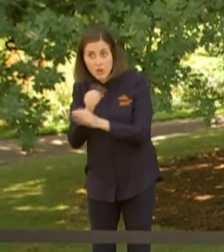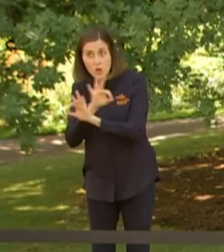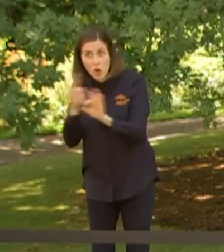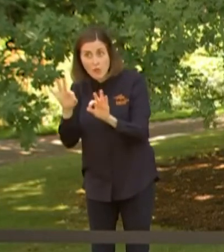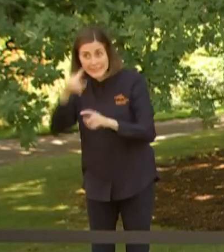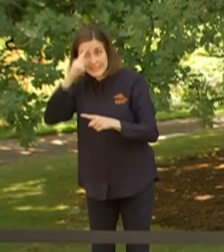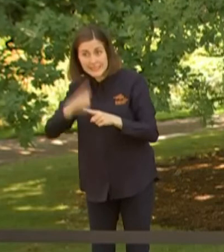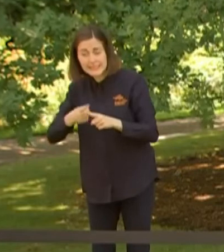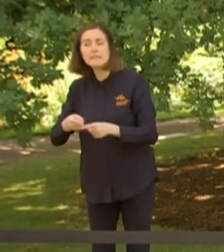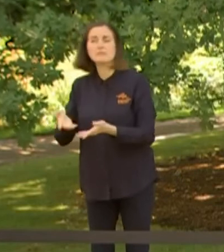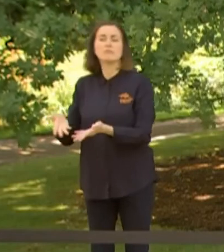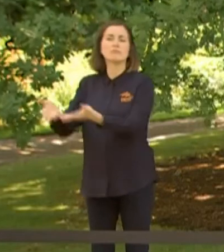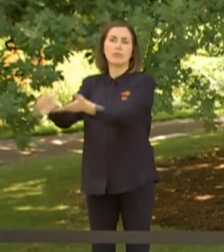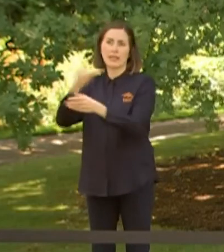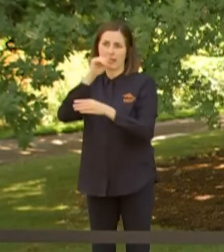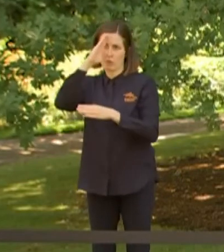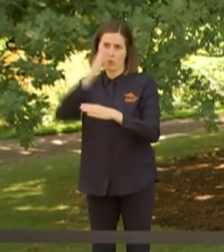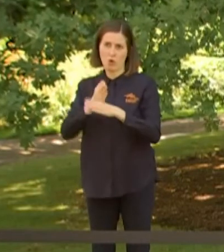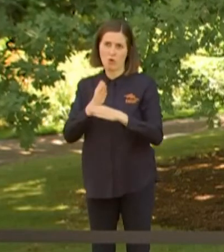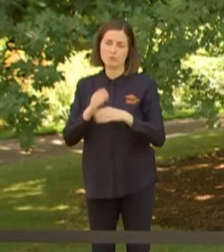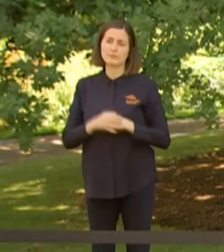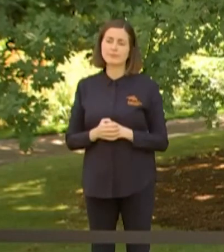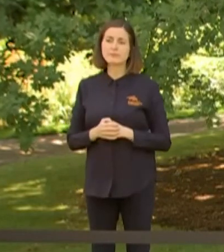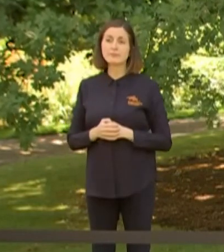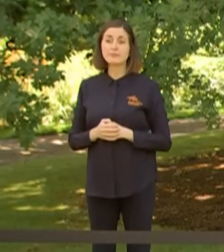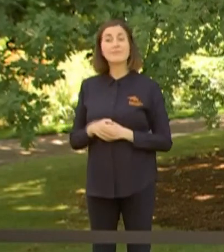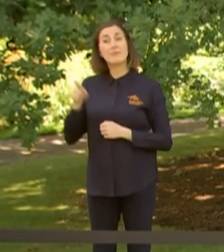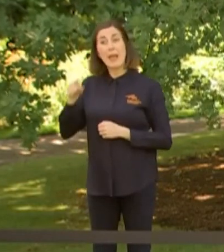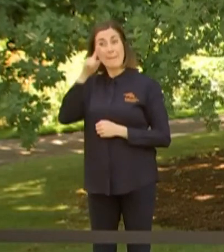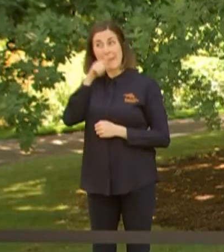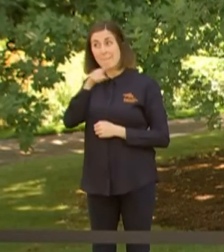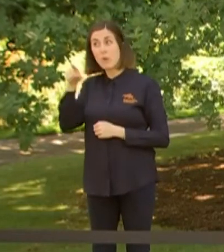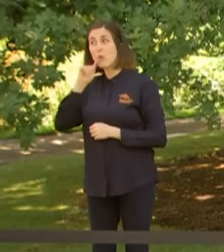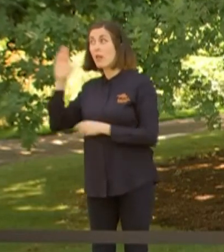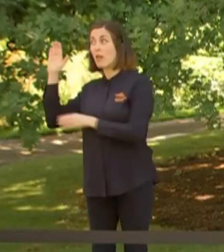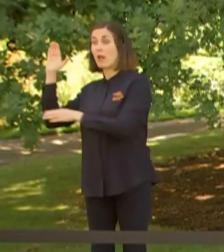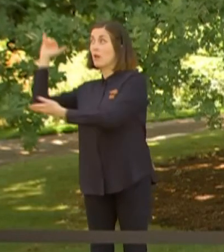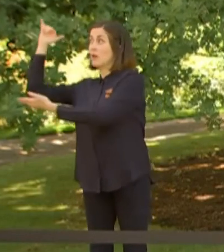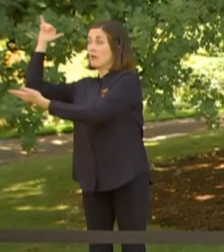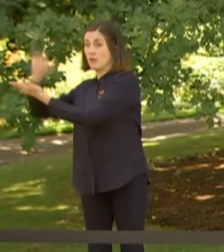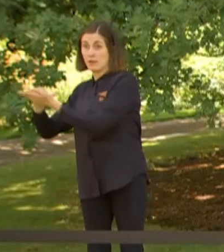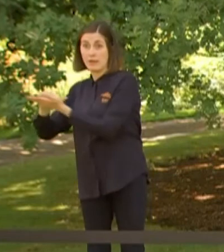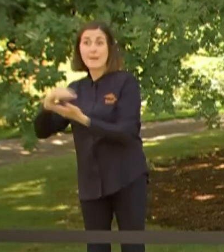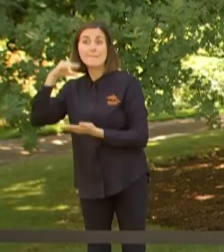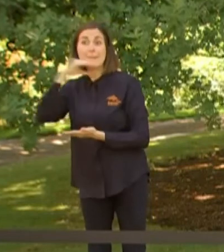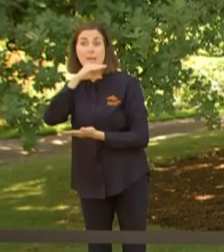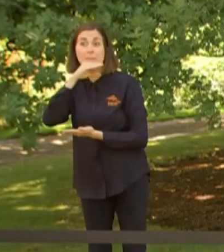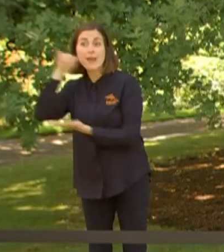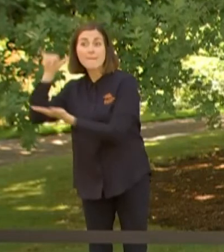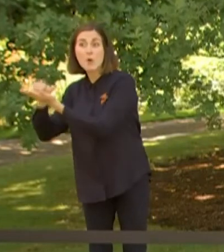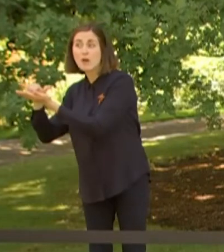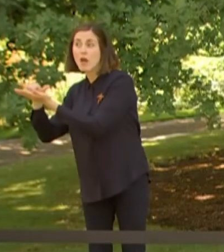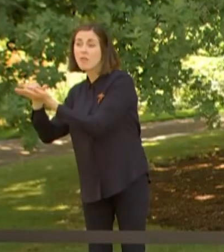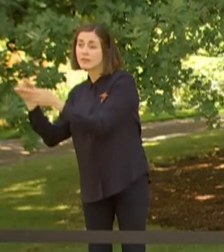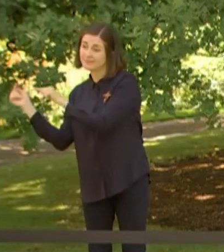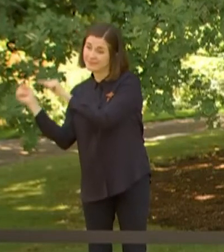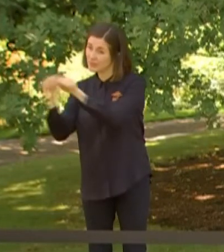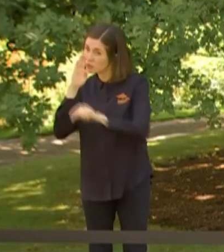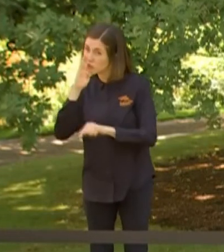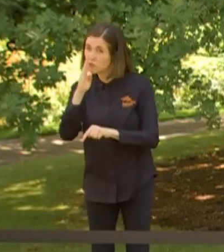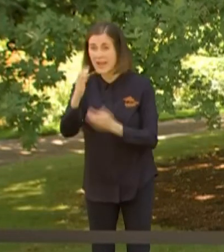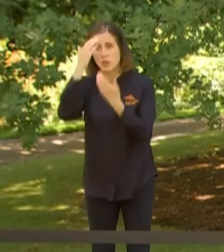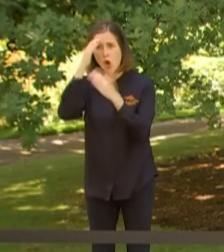time people arrive at the airport right through to their 14 days in the hotels, but also in the community with our staff,